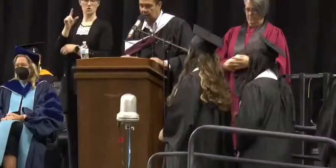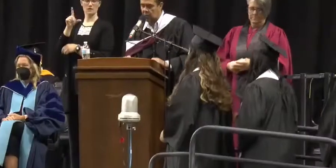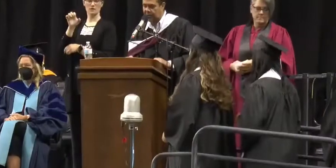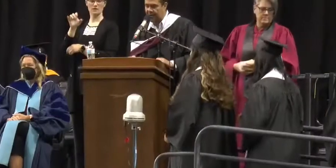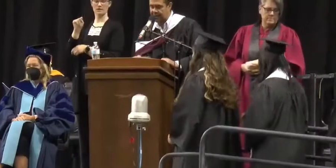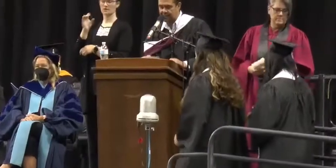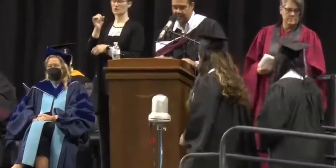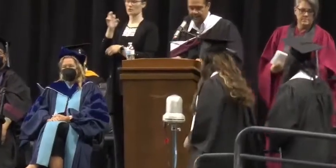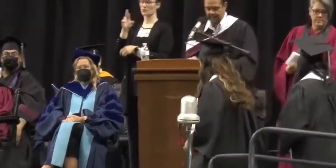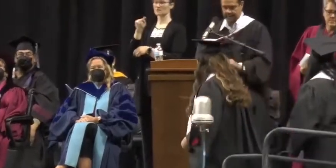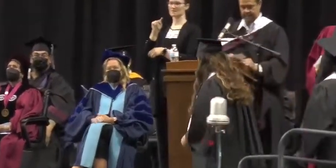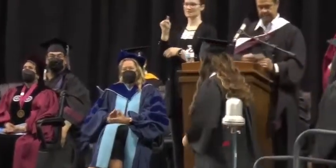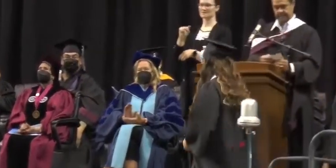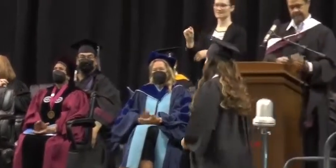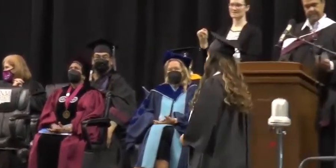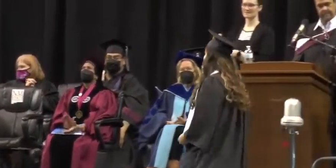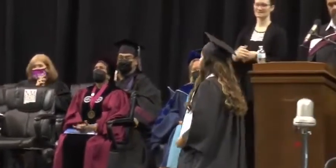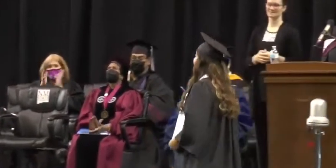Scarlett Cortez.